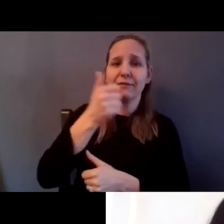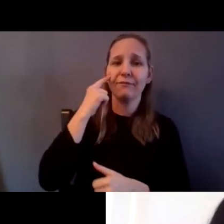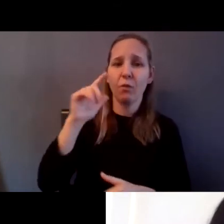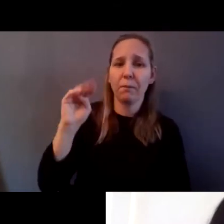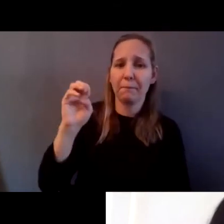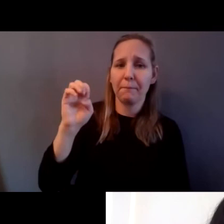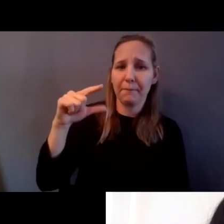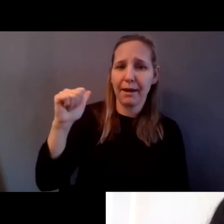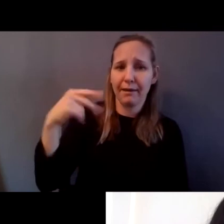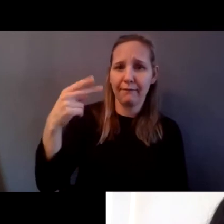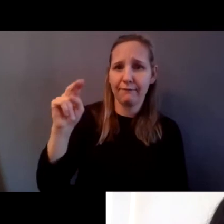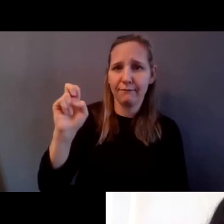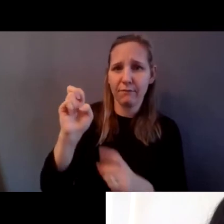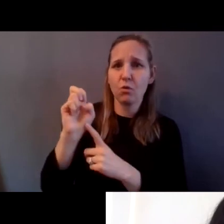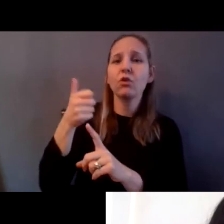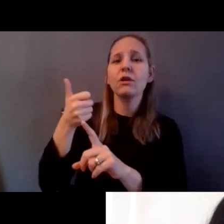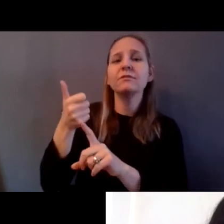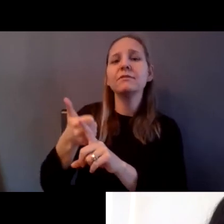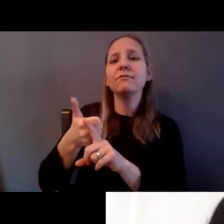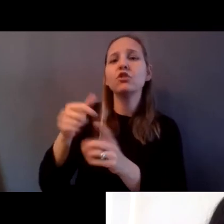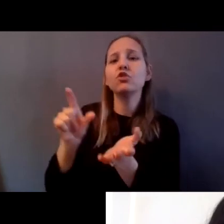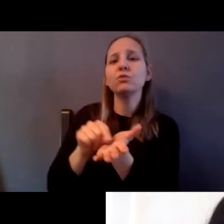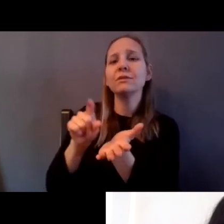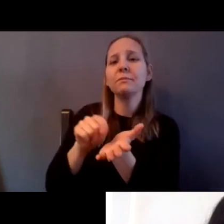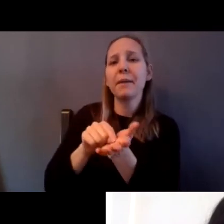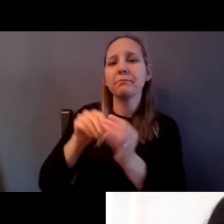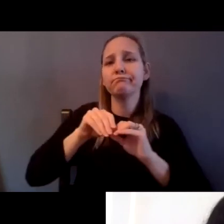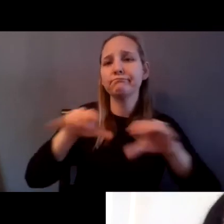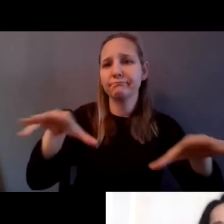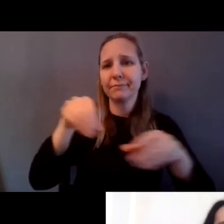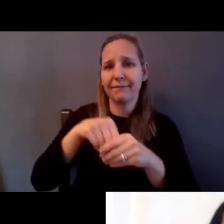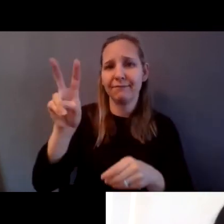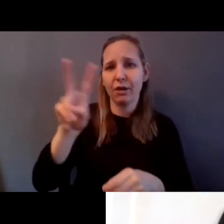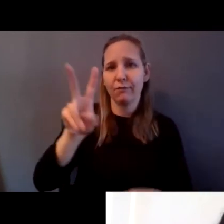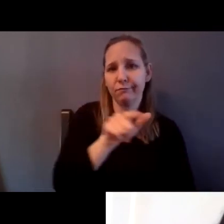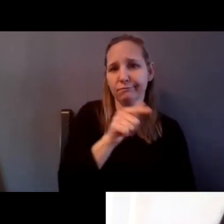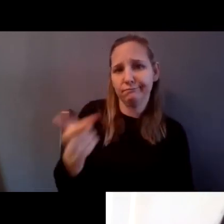is the newspaper that you can purchase all over Vancouver. Over to you, Julia.